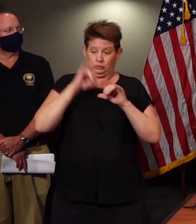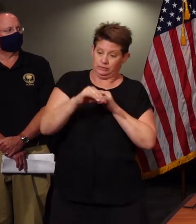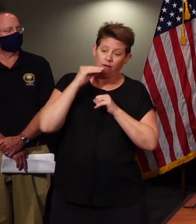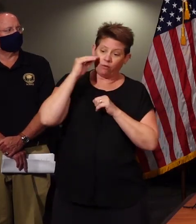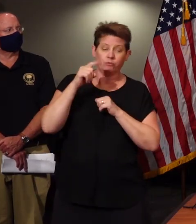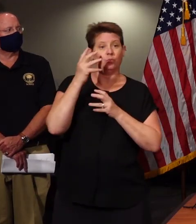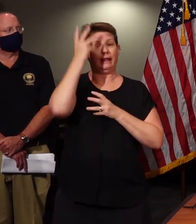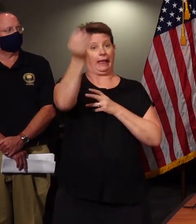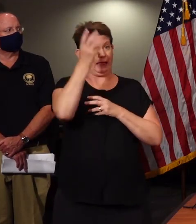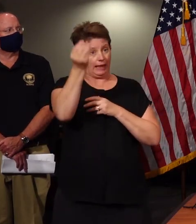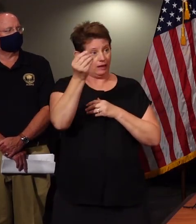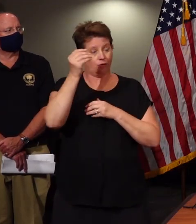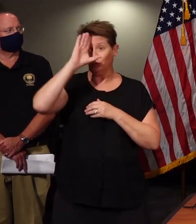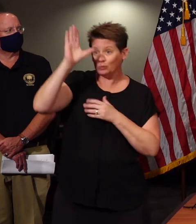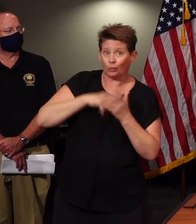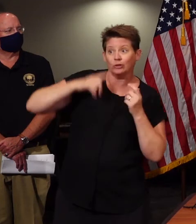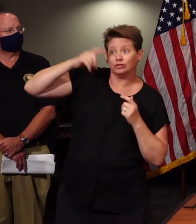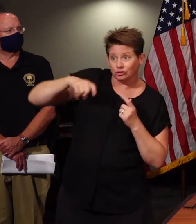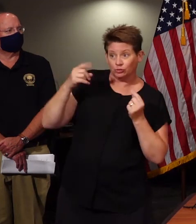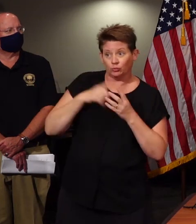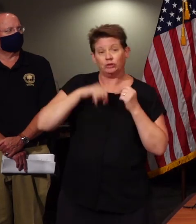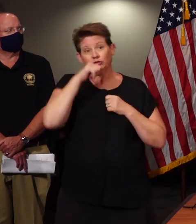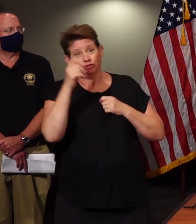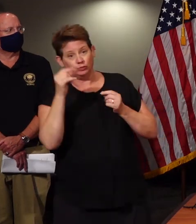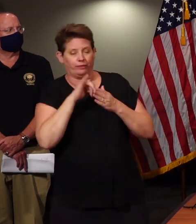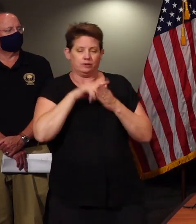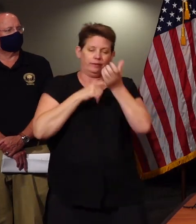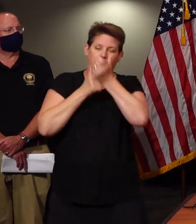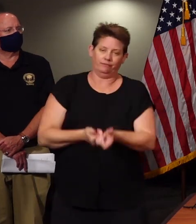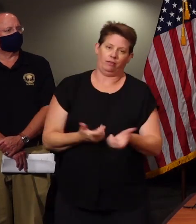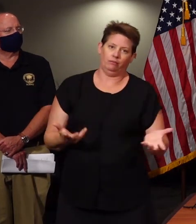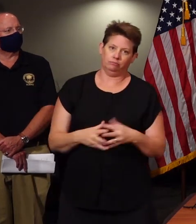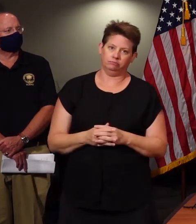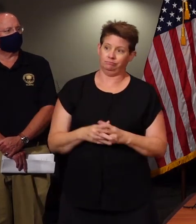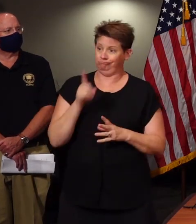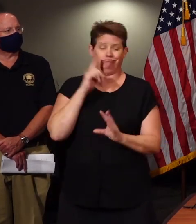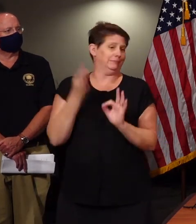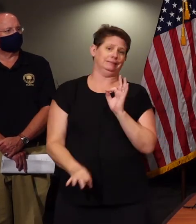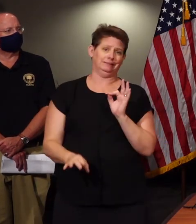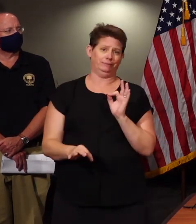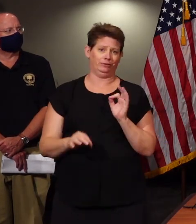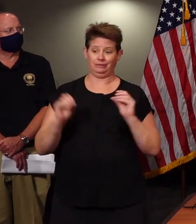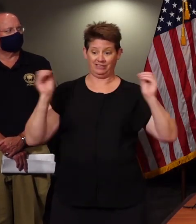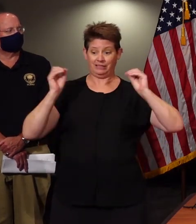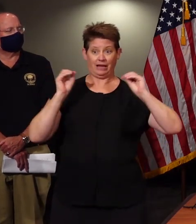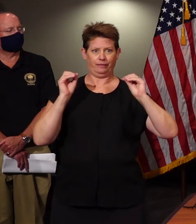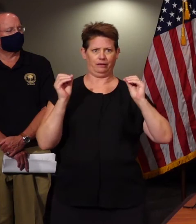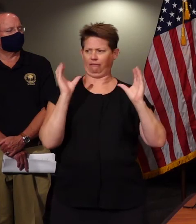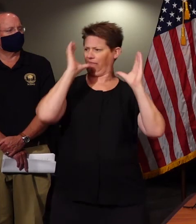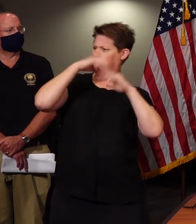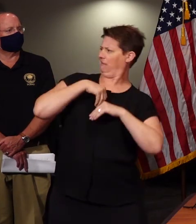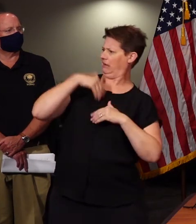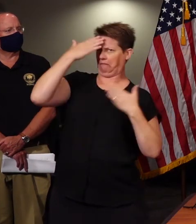out, everybody knows what they ought to do and what they ought not do, and that's what they need to do. It's real simple. There's no mystery in this at all